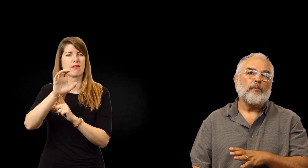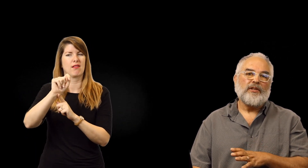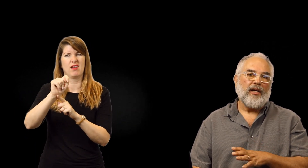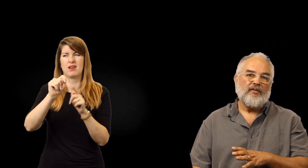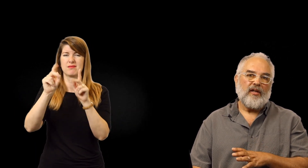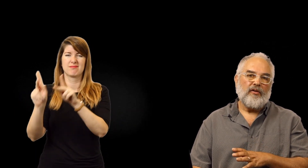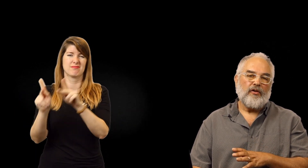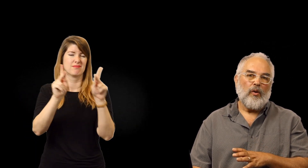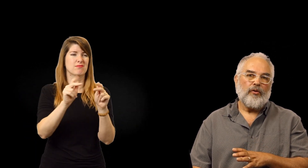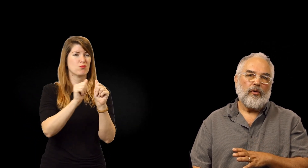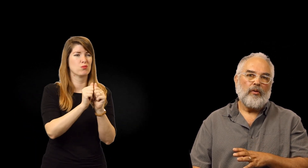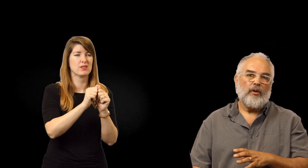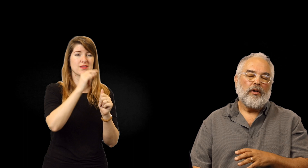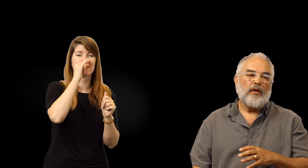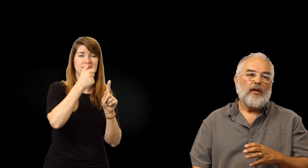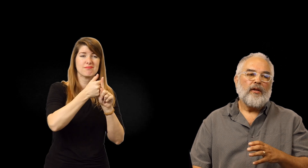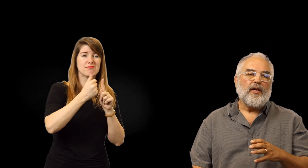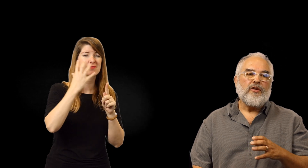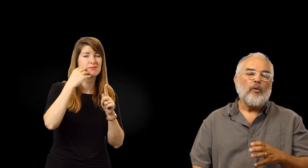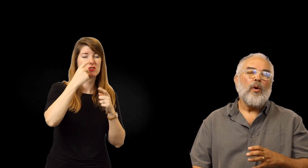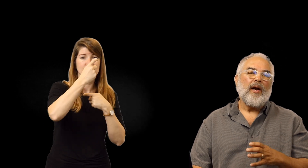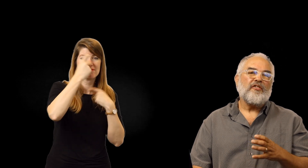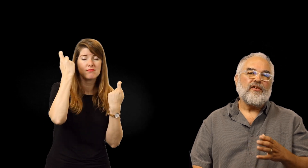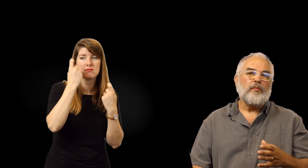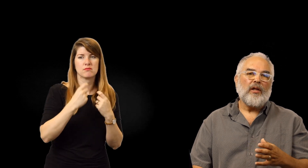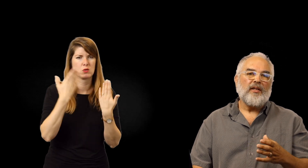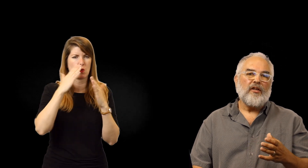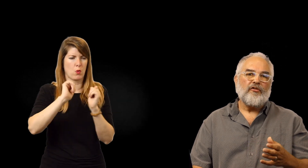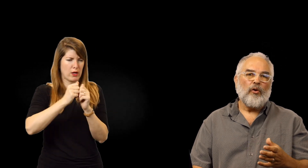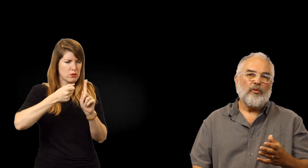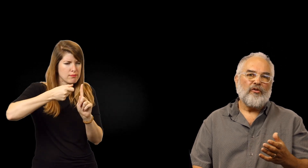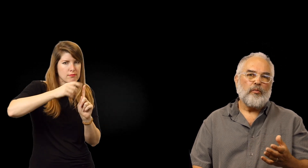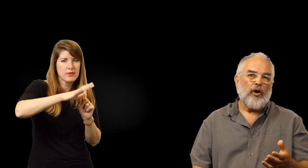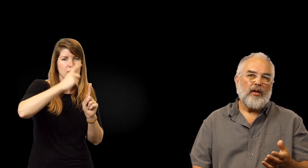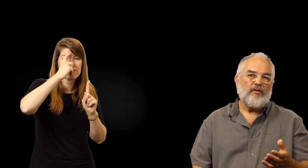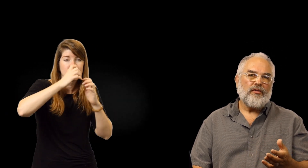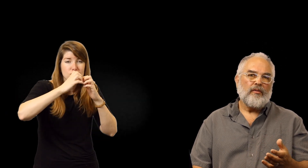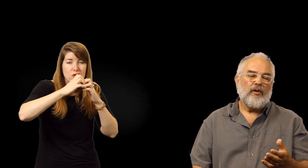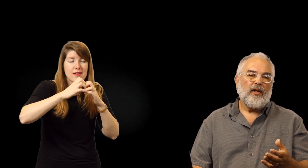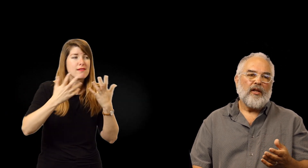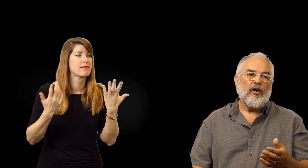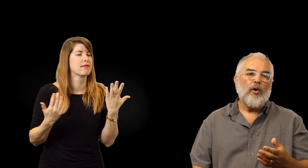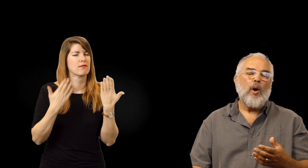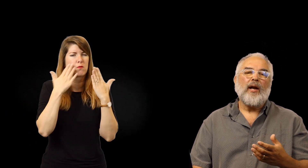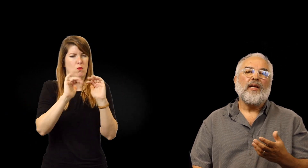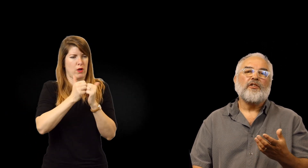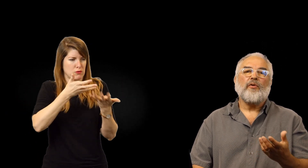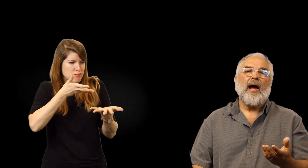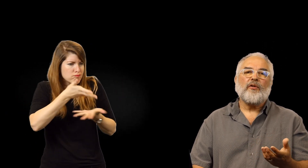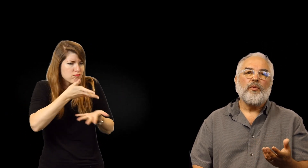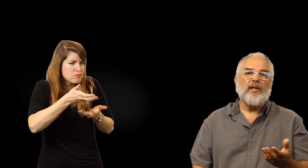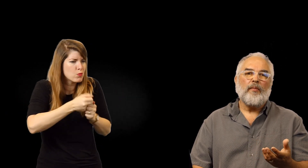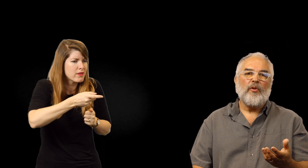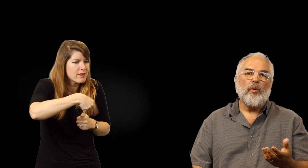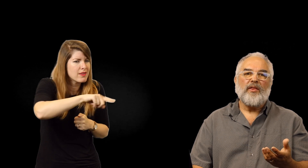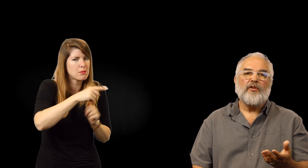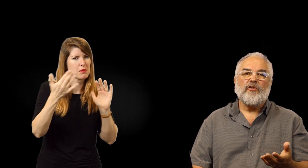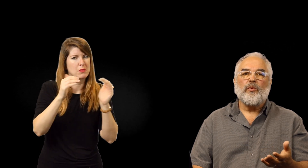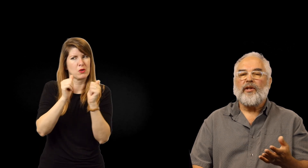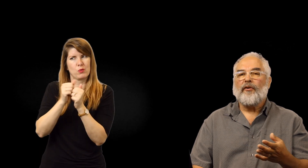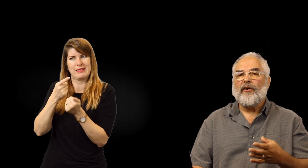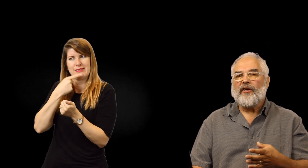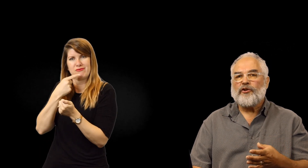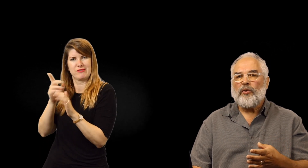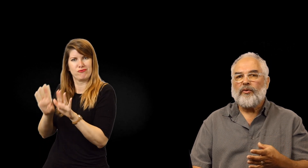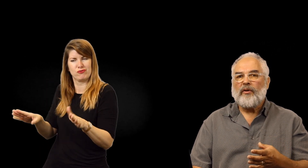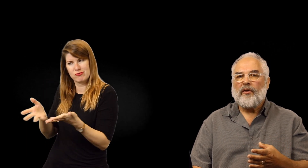some traumatized kids go through. They don't know how to stimulate these children's brains. They don't know how to interact with them the way they do